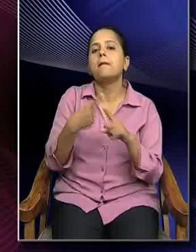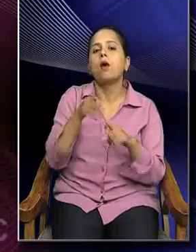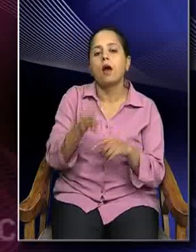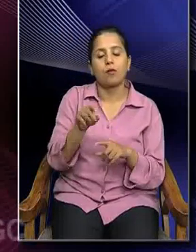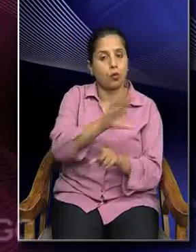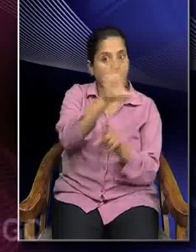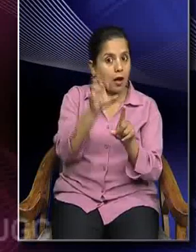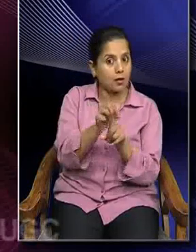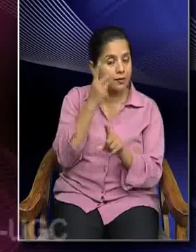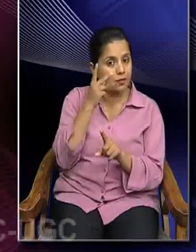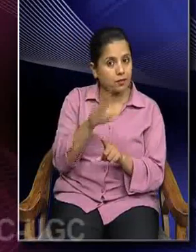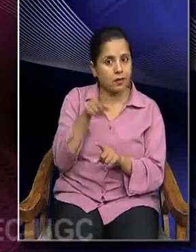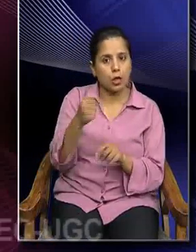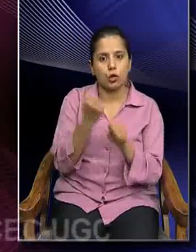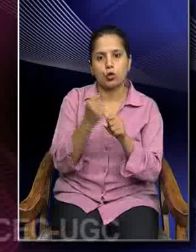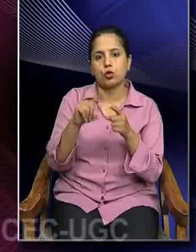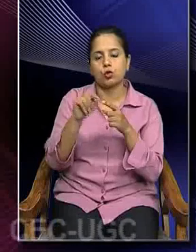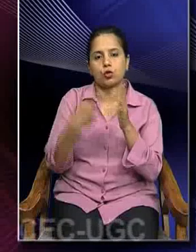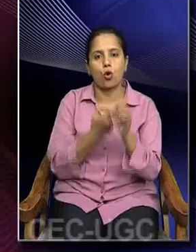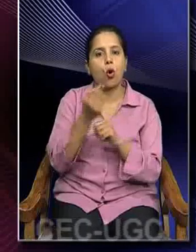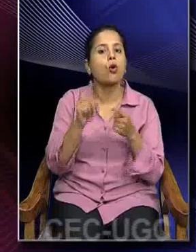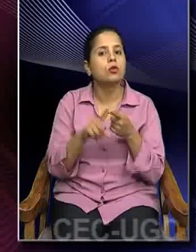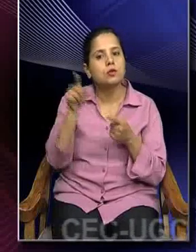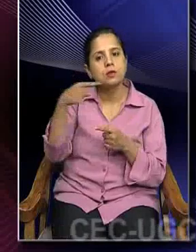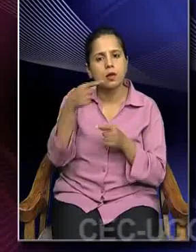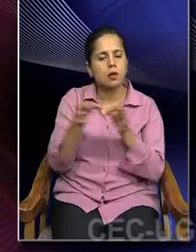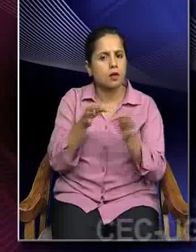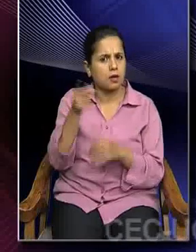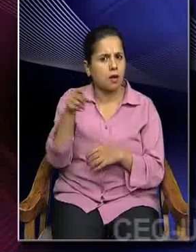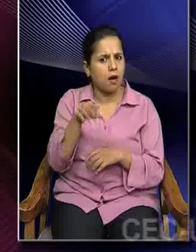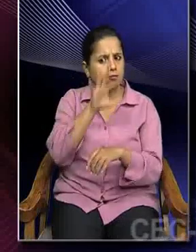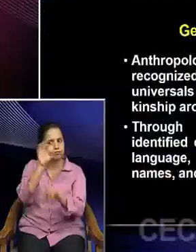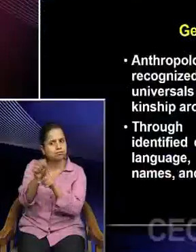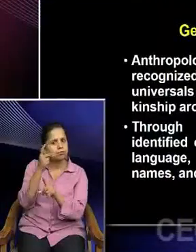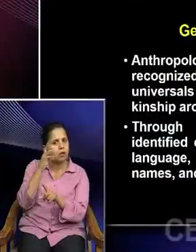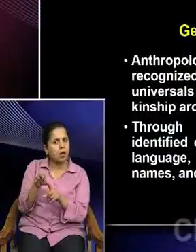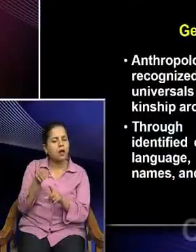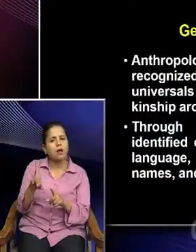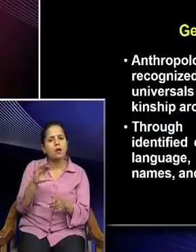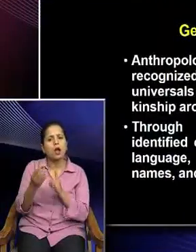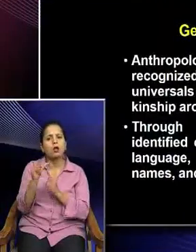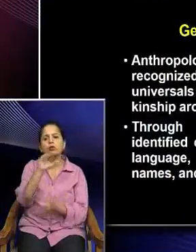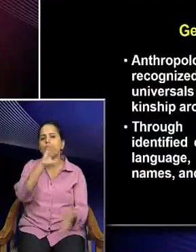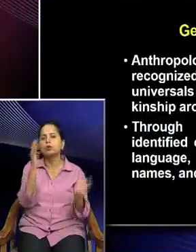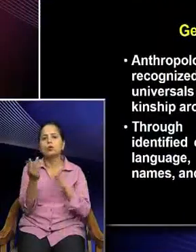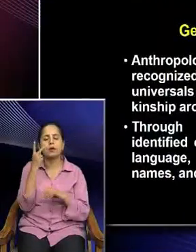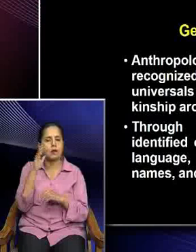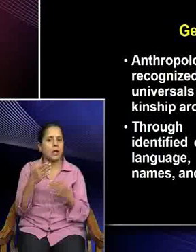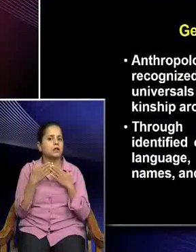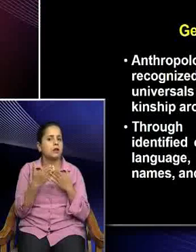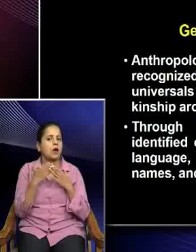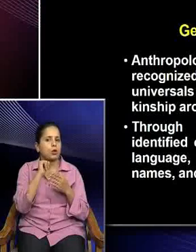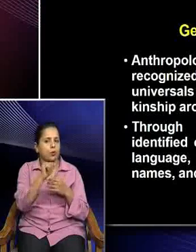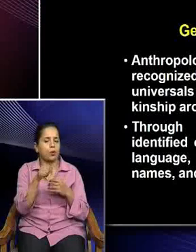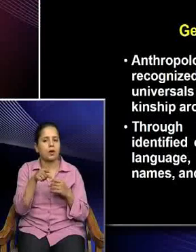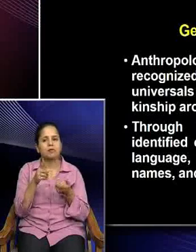culture is George Murdoch. He kind of recognized cultural universal in his study of